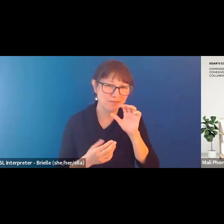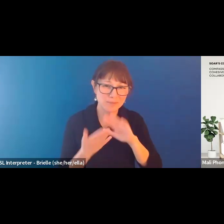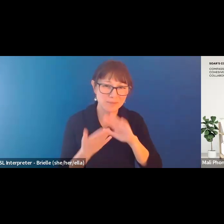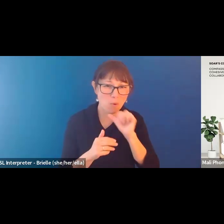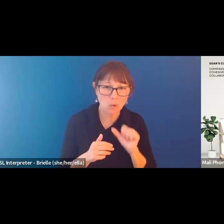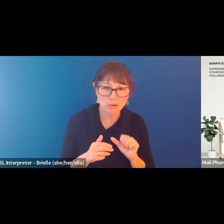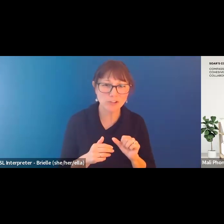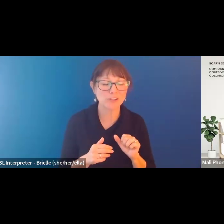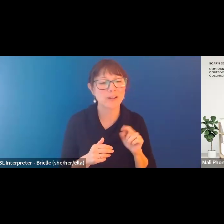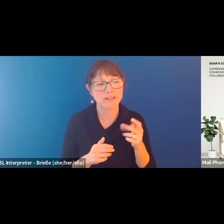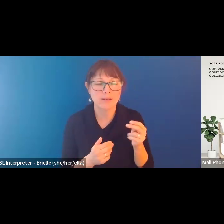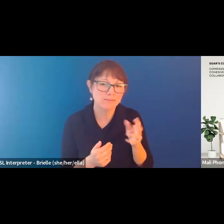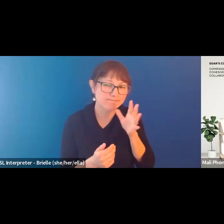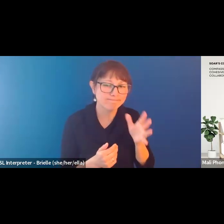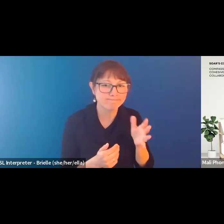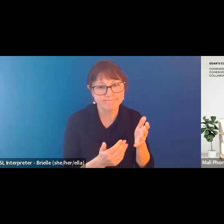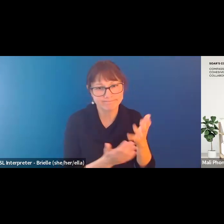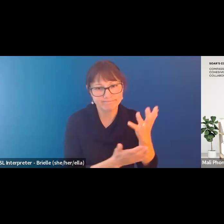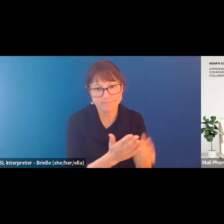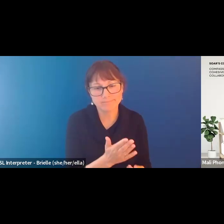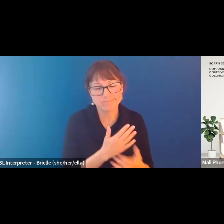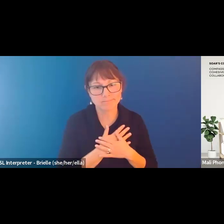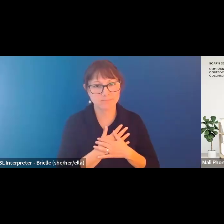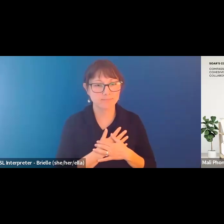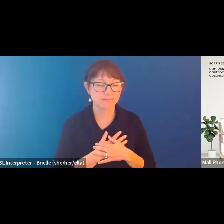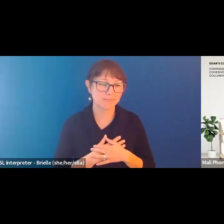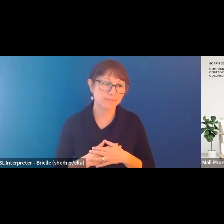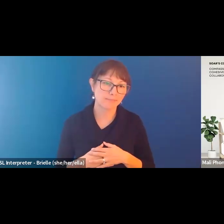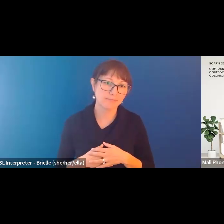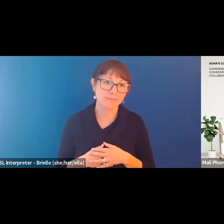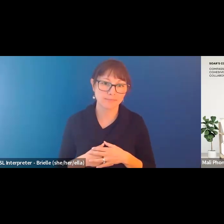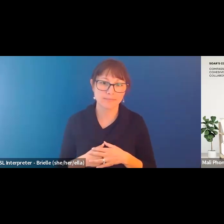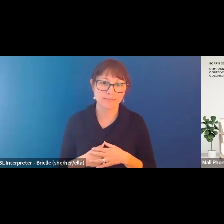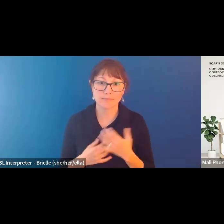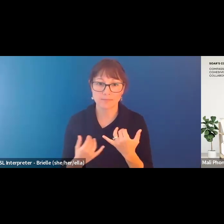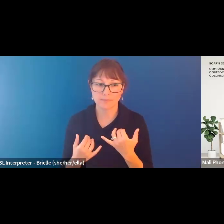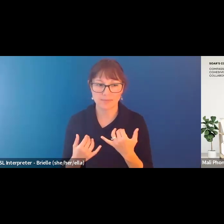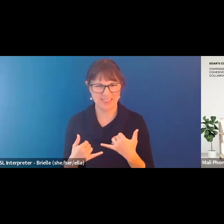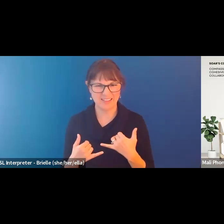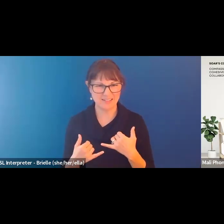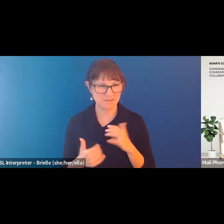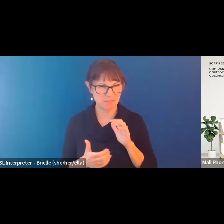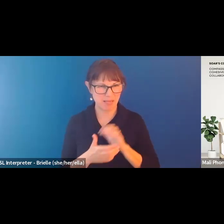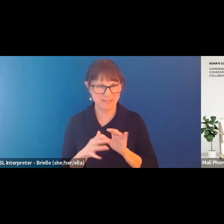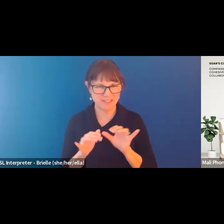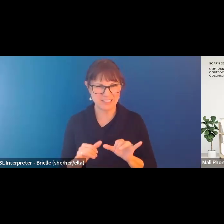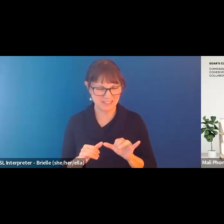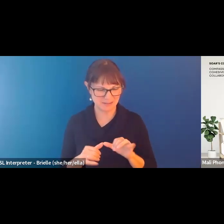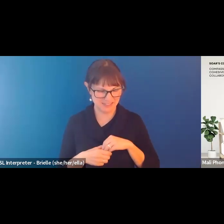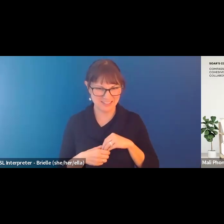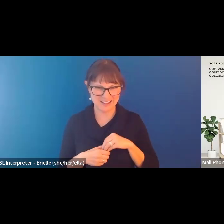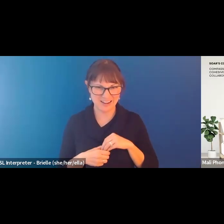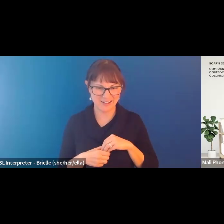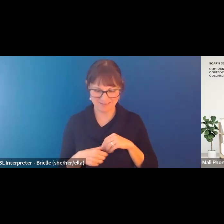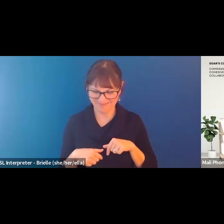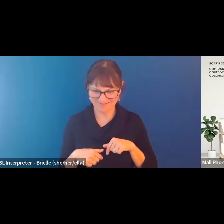said her goodbyes. I had to face this underlying belief system too that were no longer